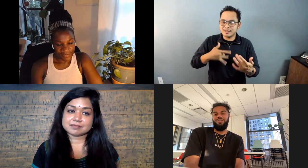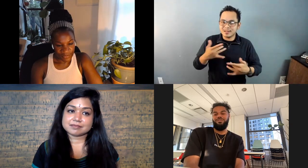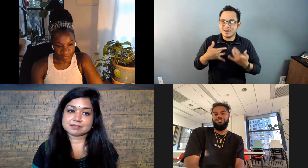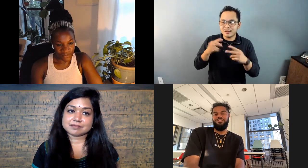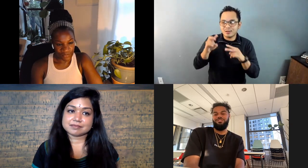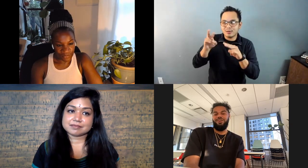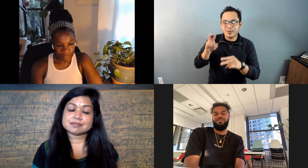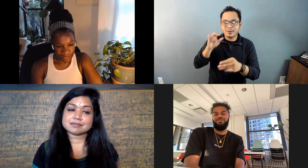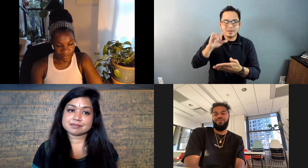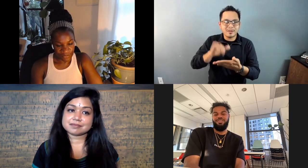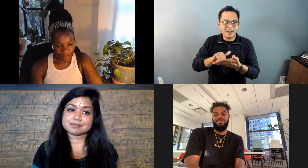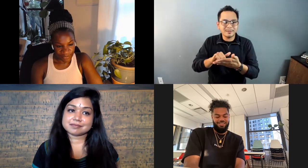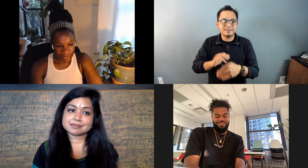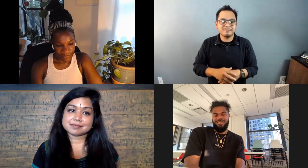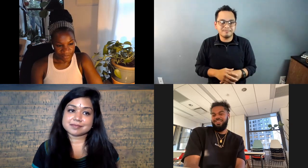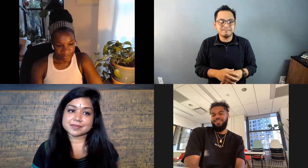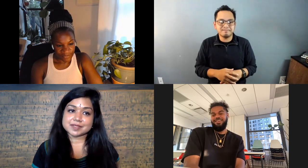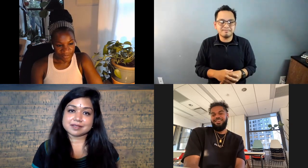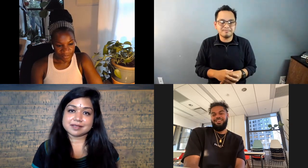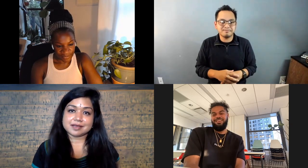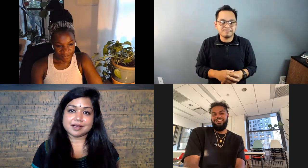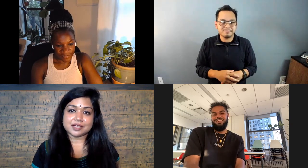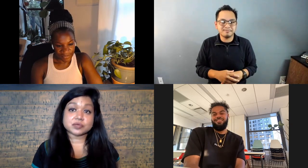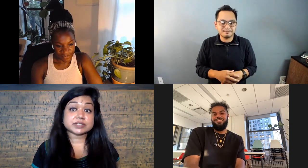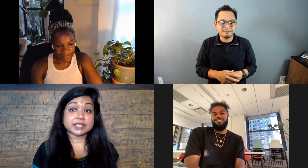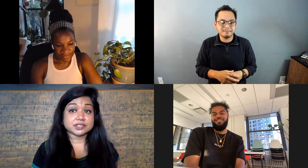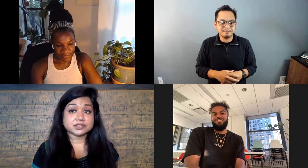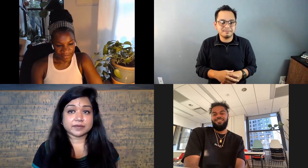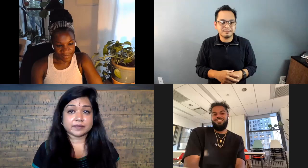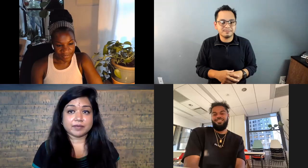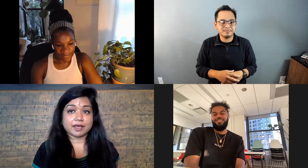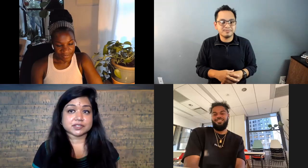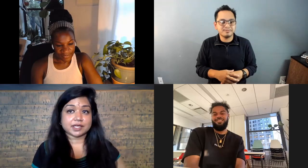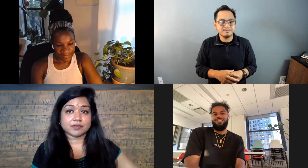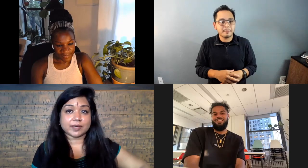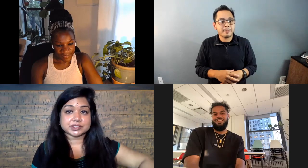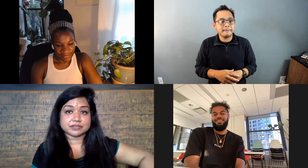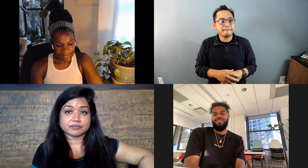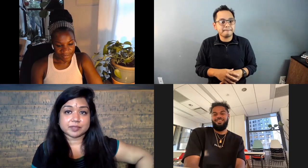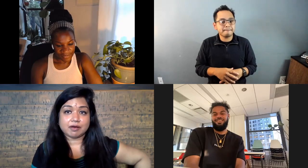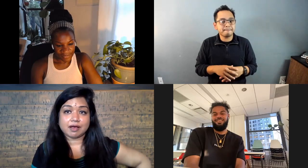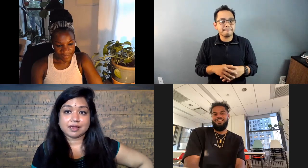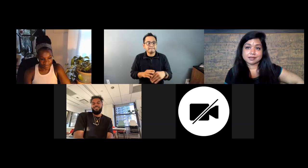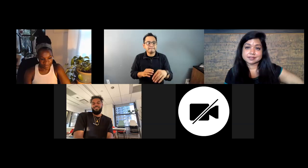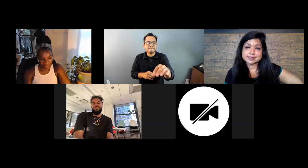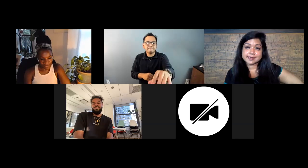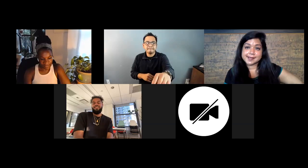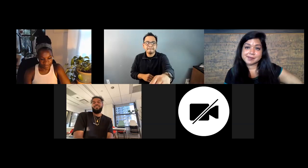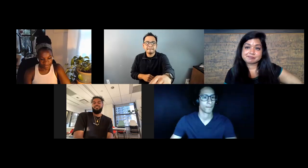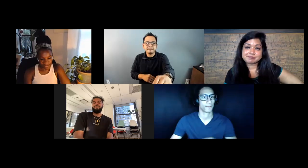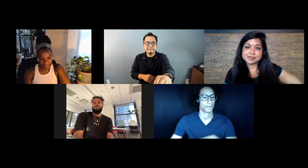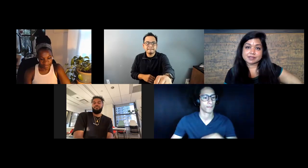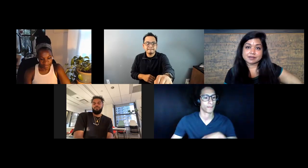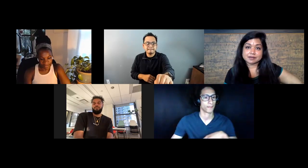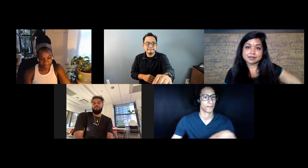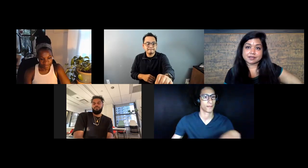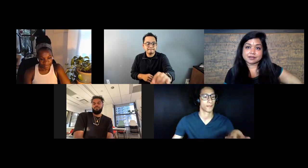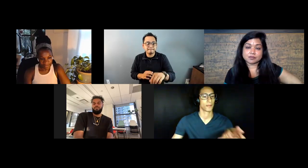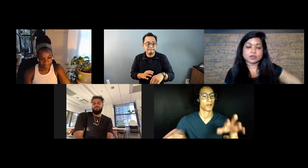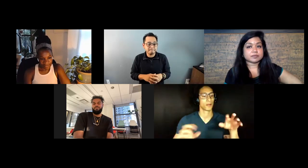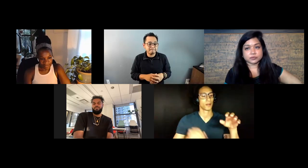same, and you have to realize that. And so for me, all I can do is like use my um